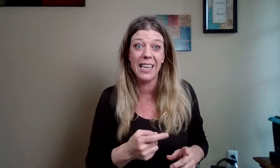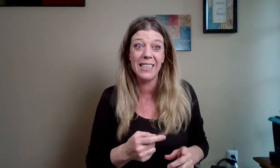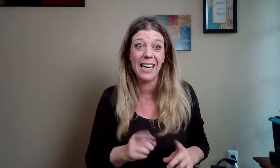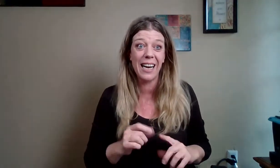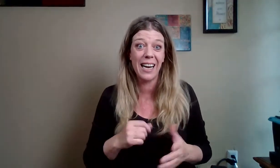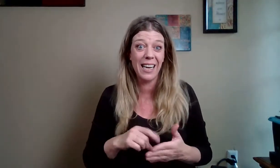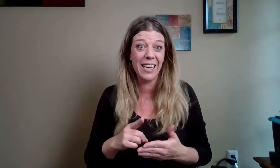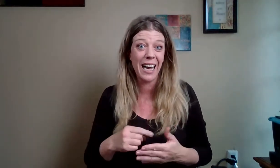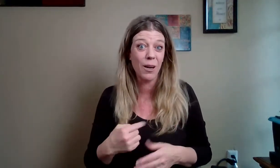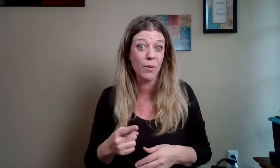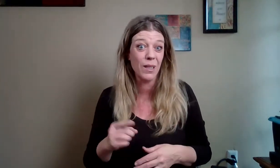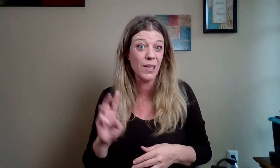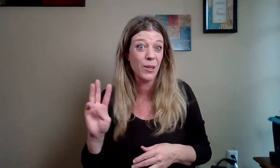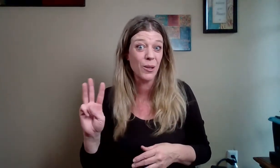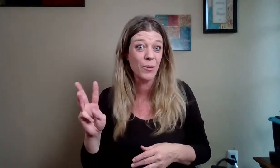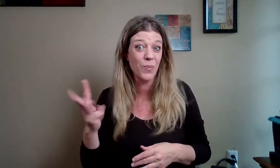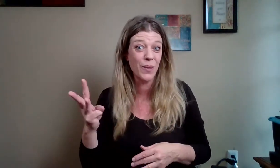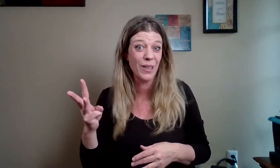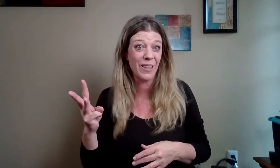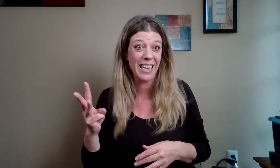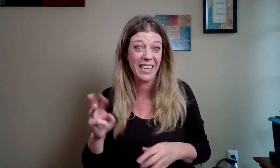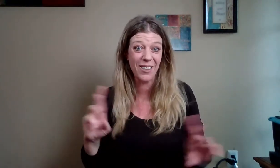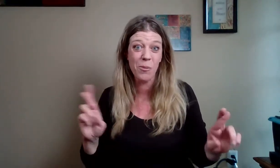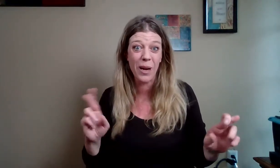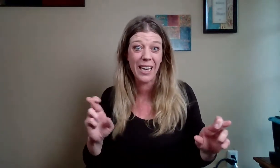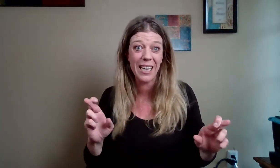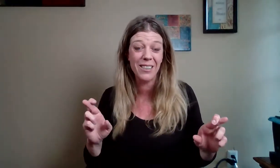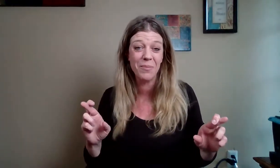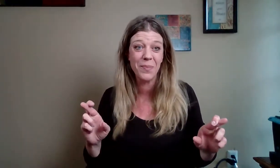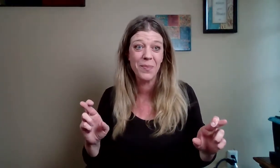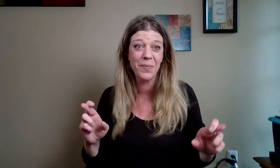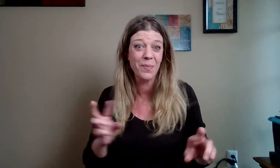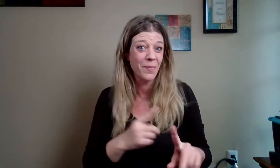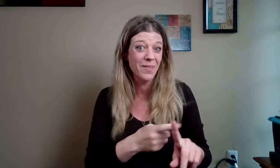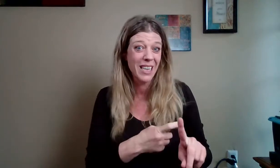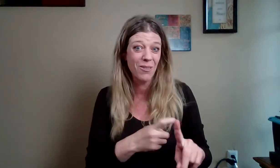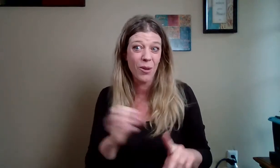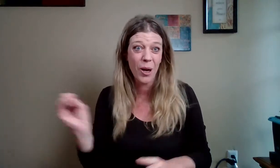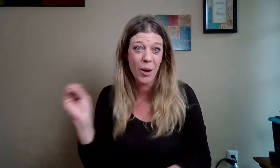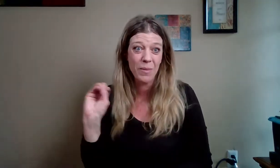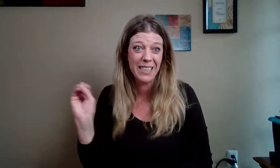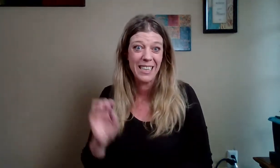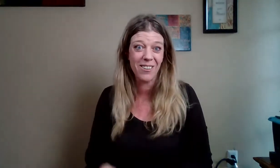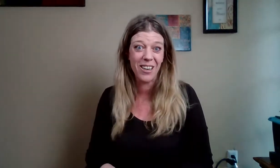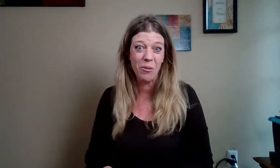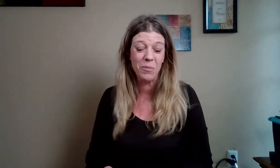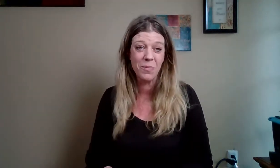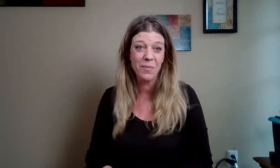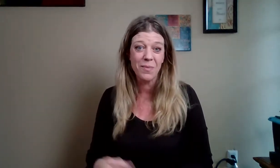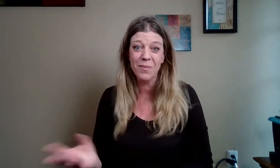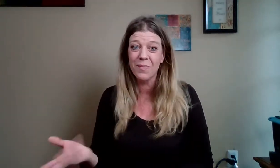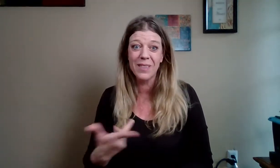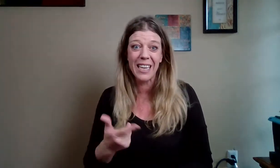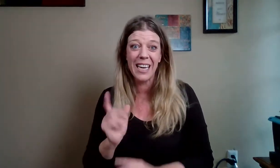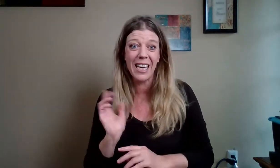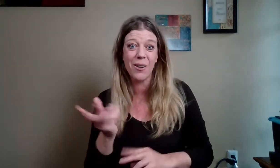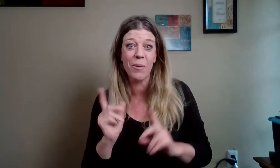Let's count to 30. Ready? From 0. Here we